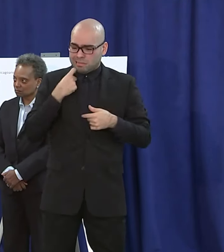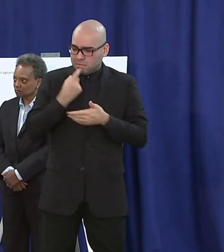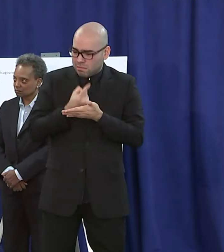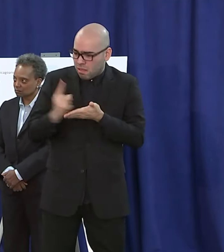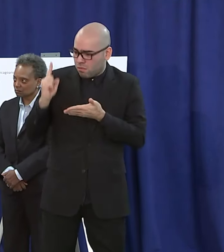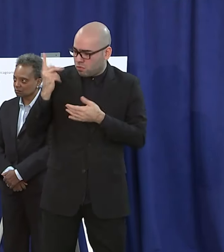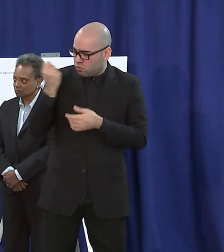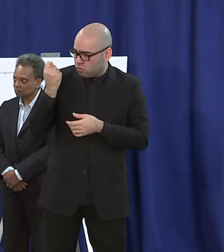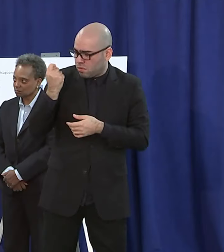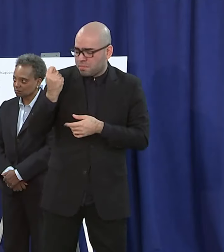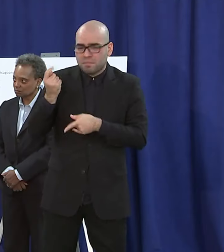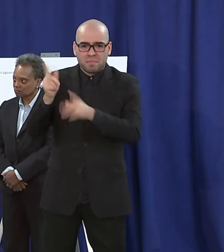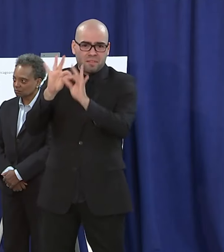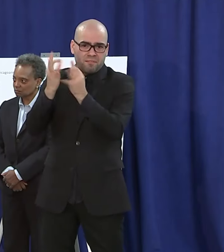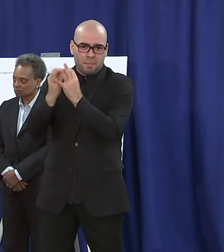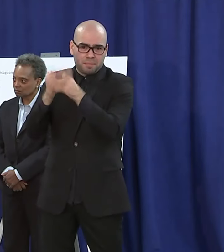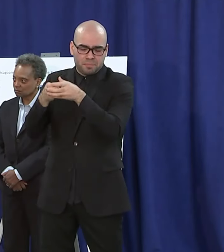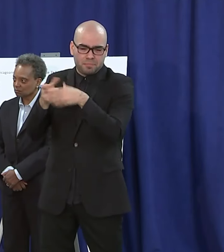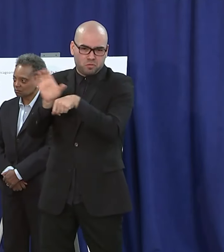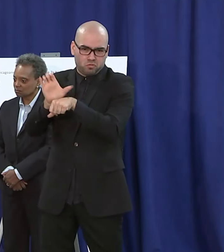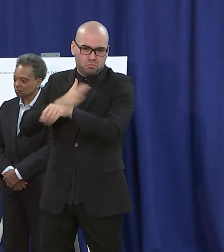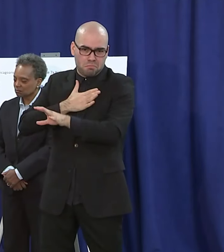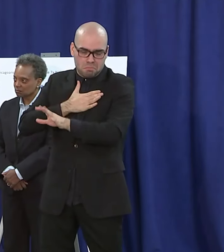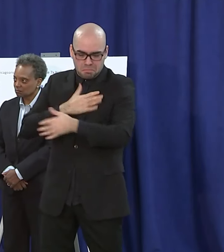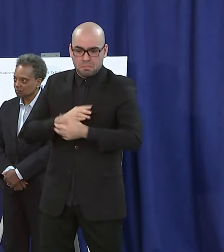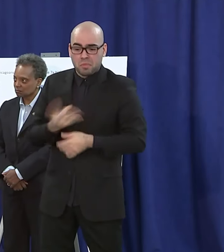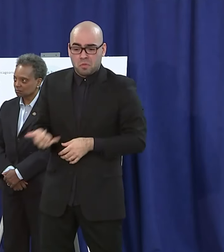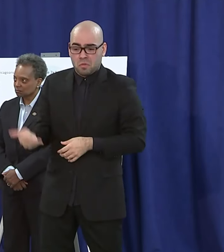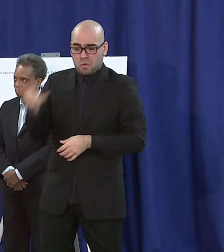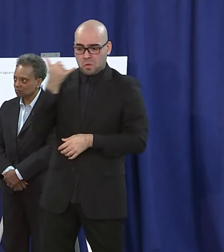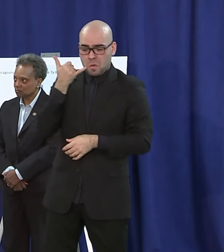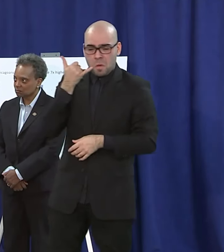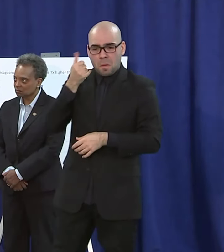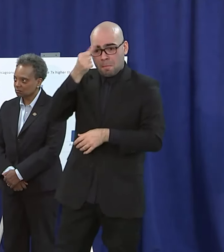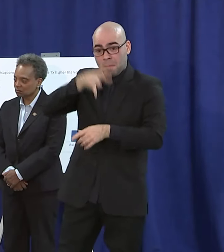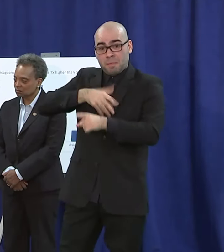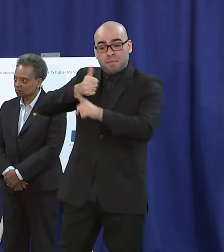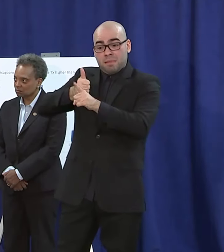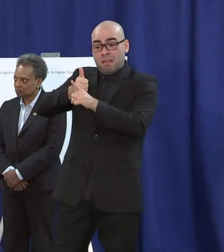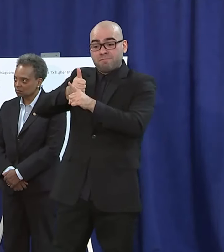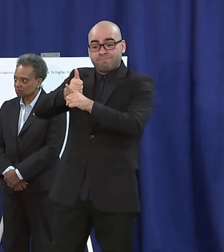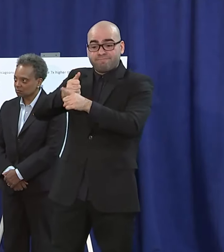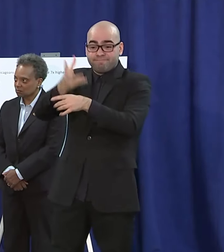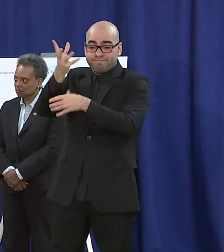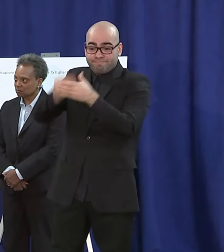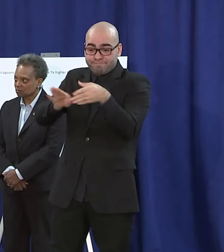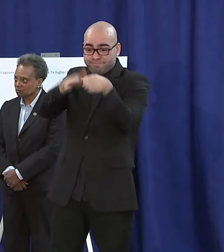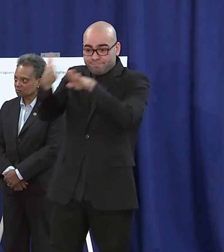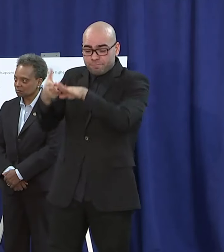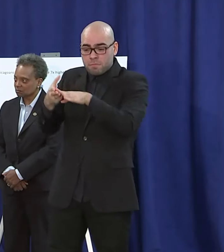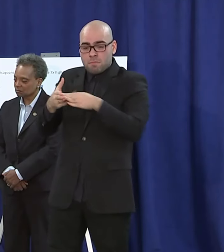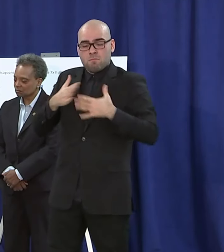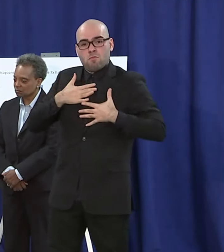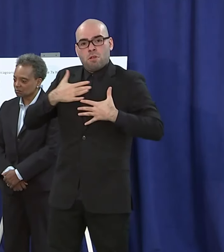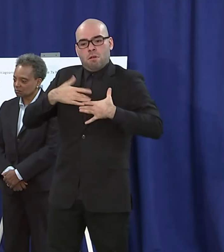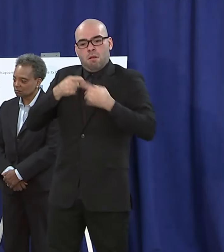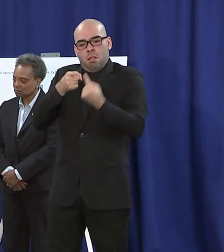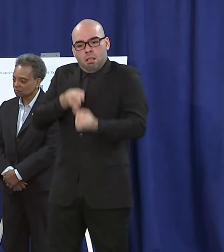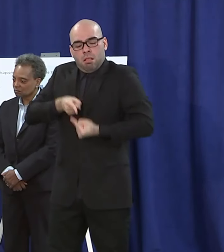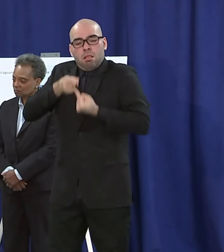one of the family members of our church. A man had died, had breathing problems